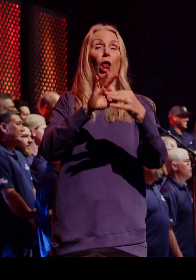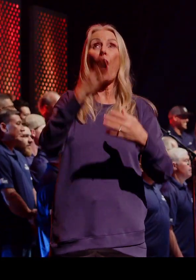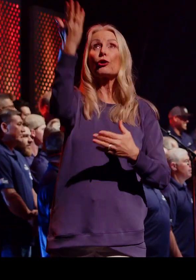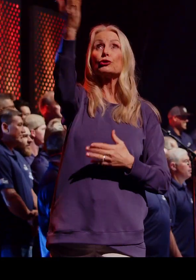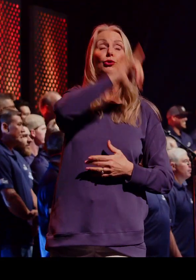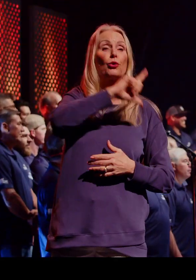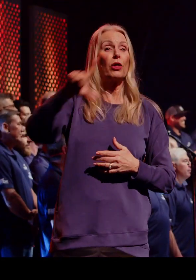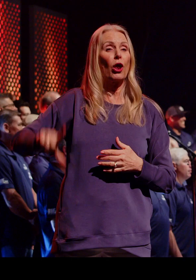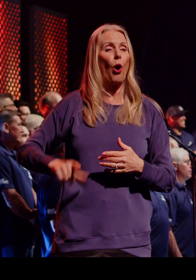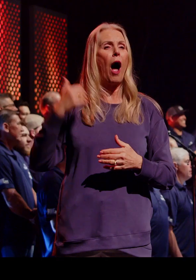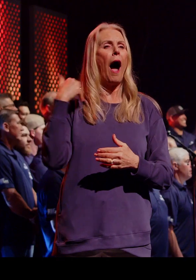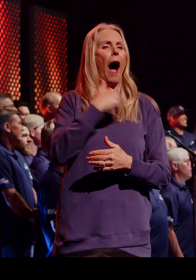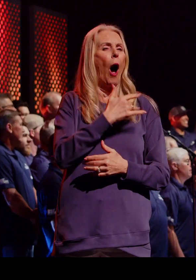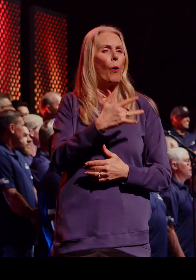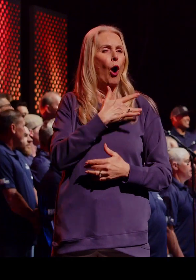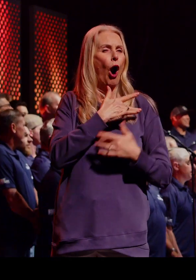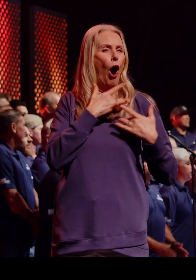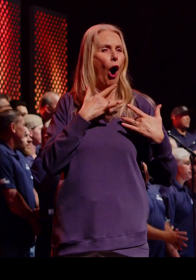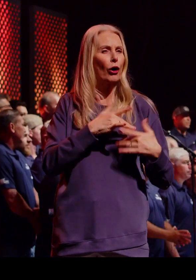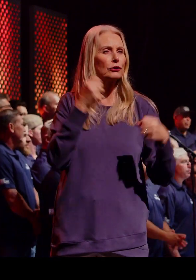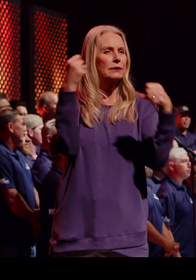hearts as we fight for Him. Here we go.